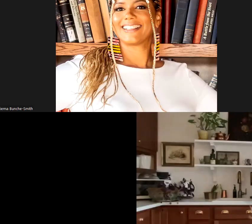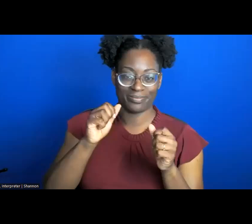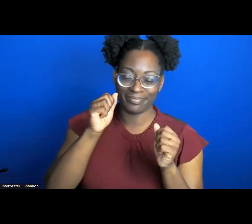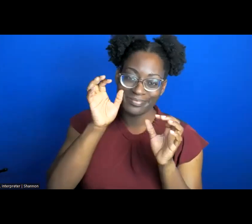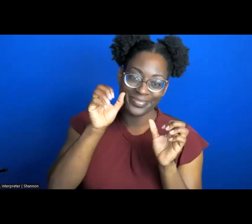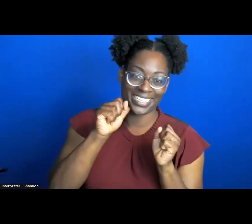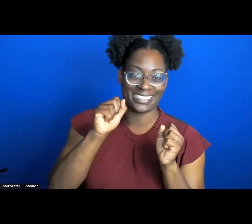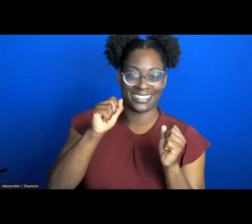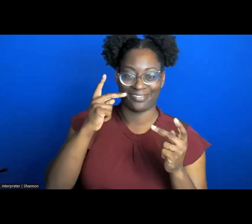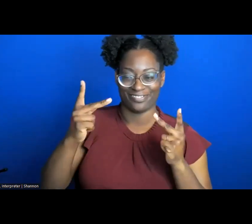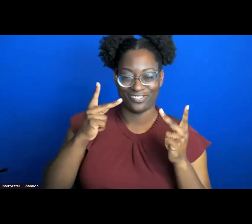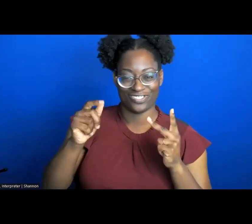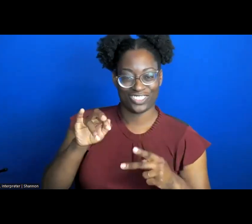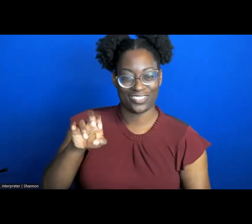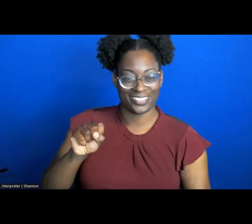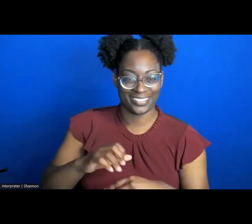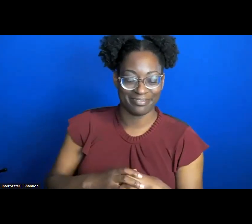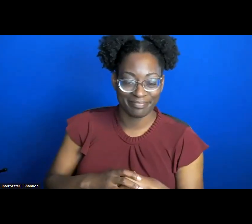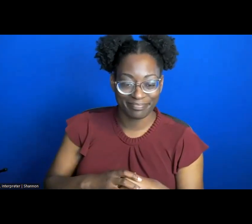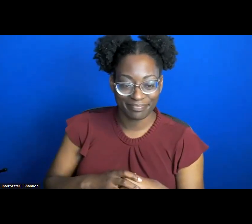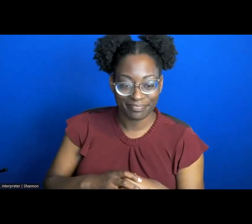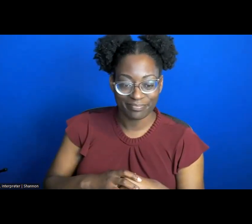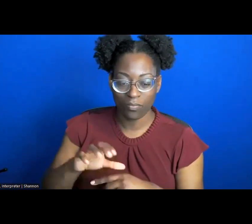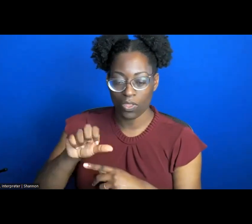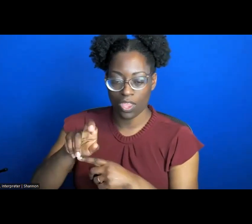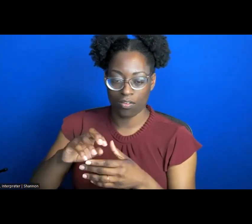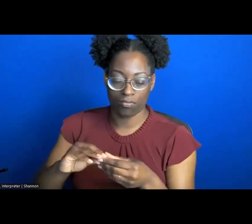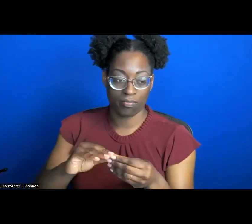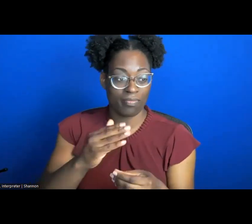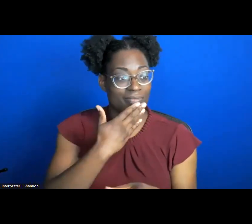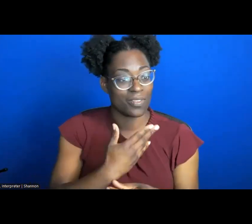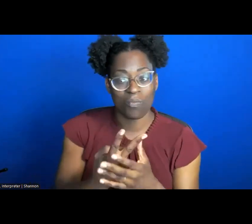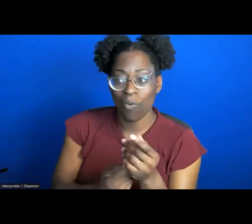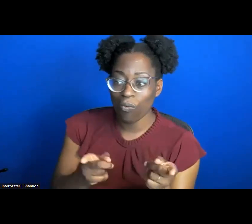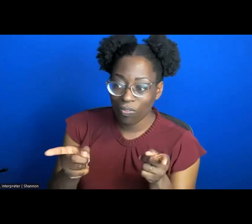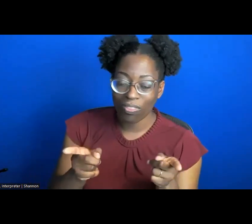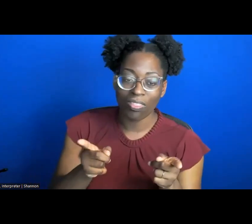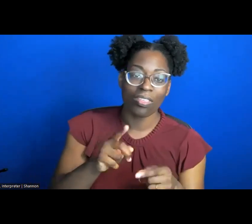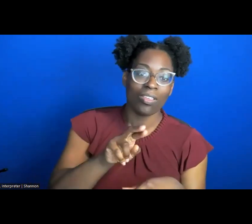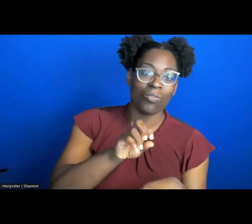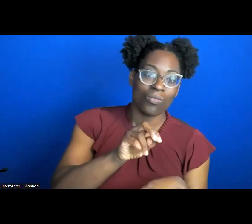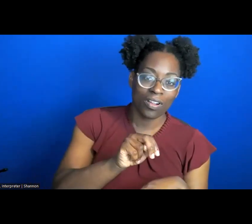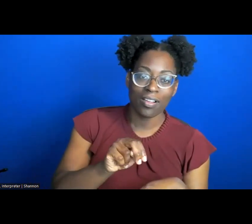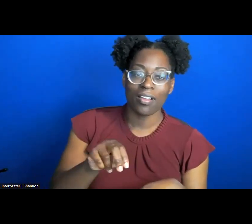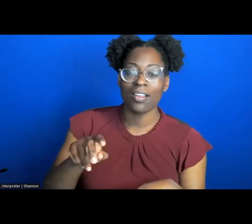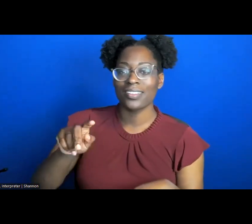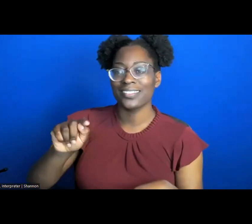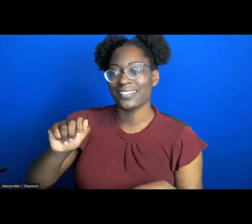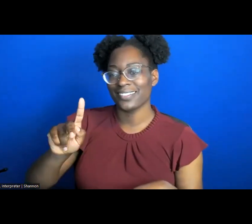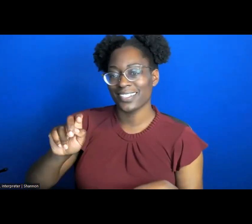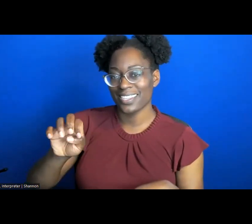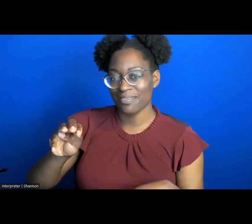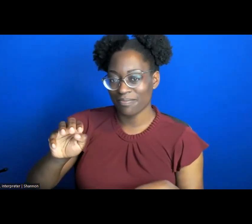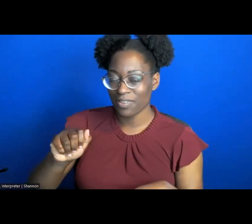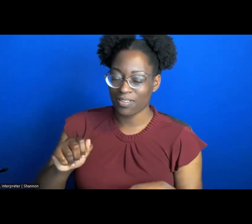Thanks, Takima and Ron, for sharing. You both are very inspiring to me. So I'm Kara